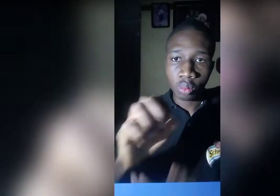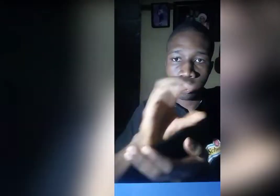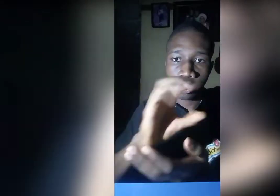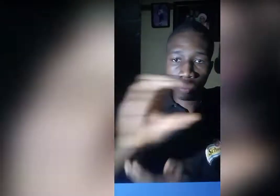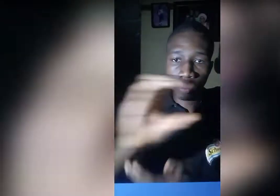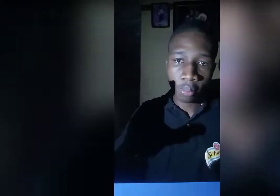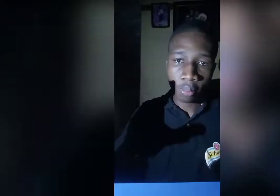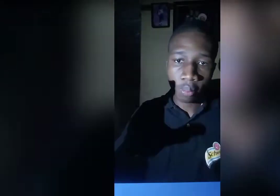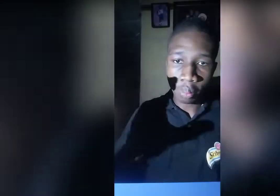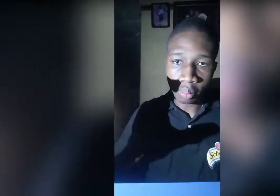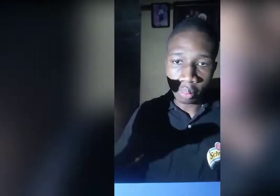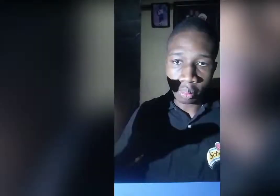Thousand.